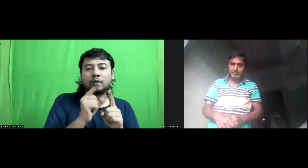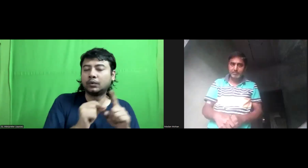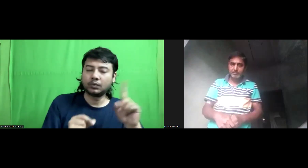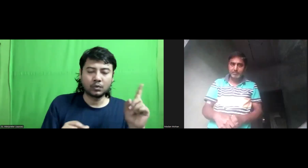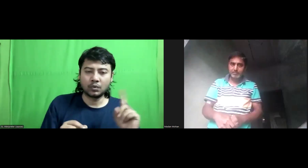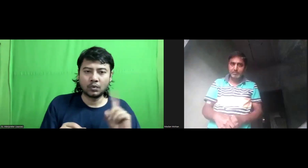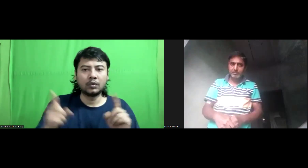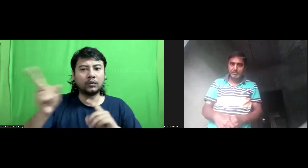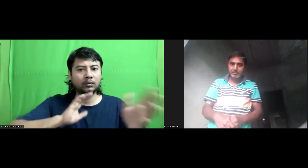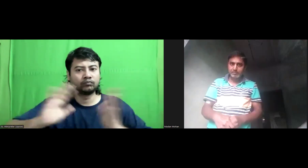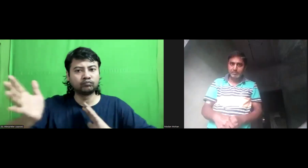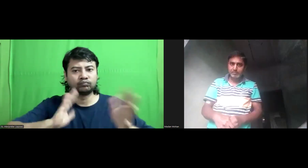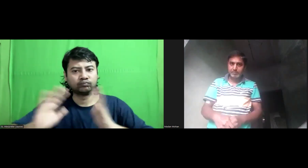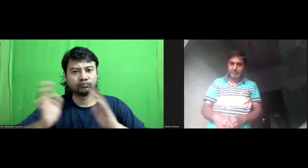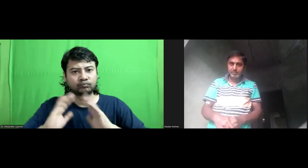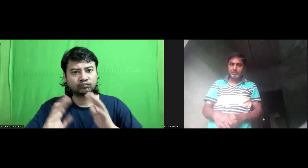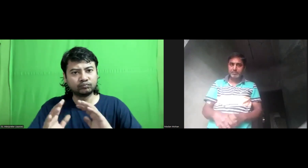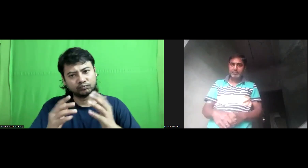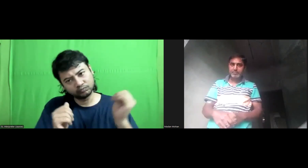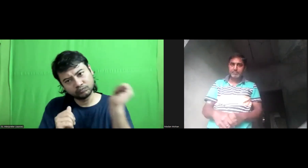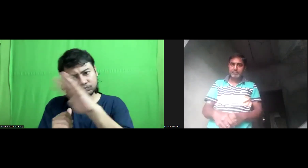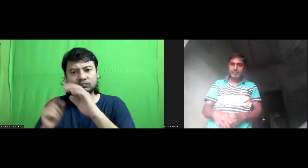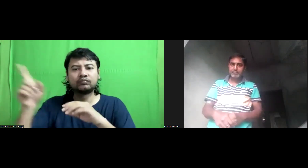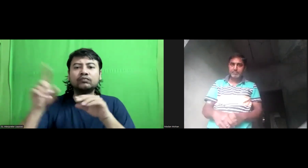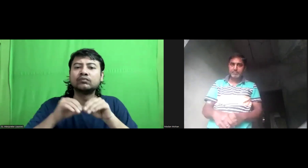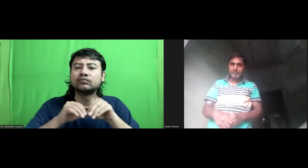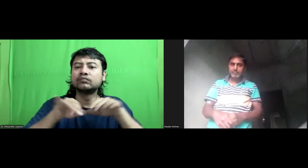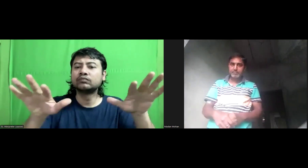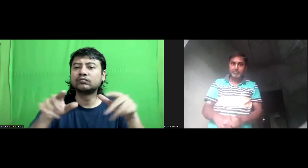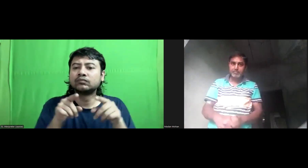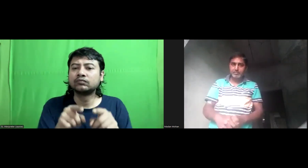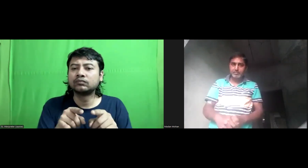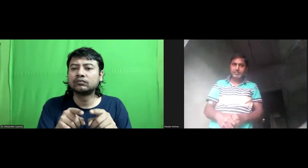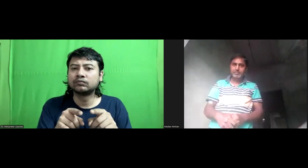me. Can you do? Otherwise, next class I can take it.